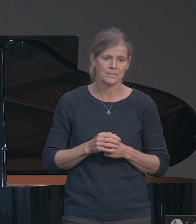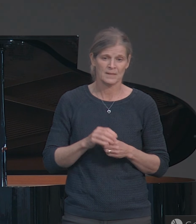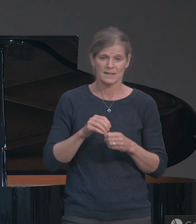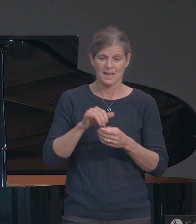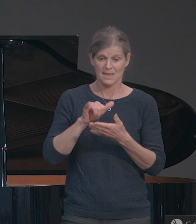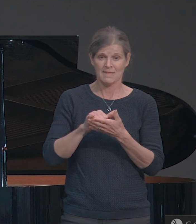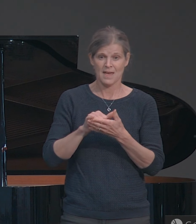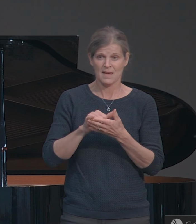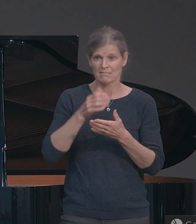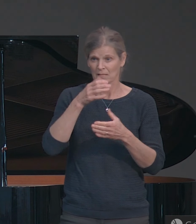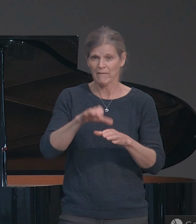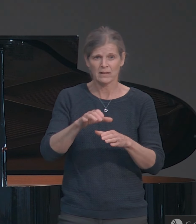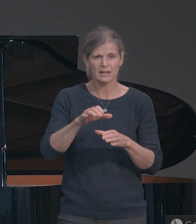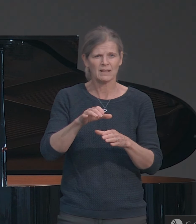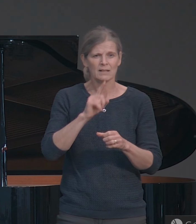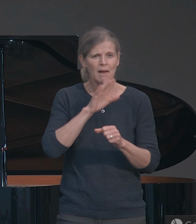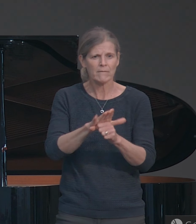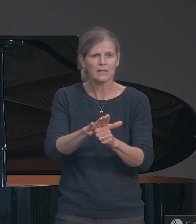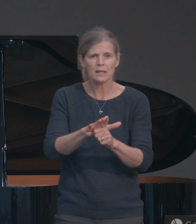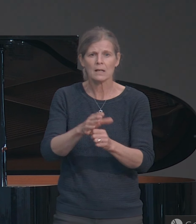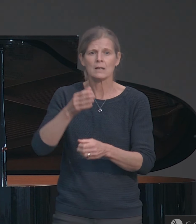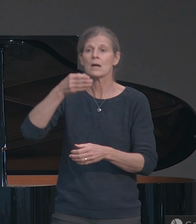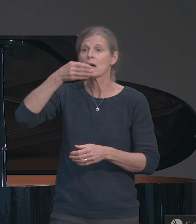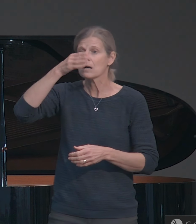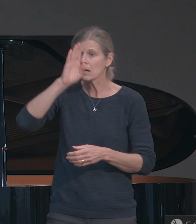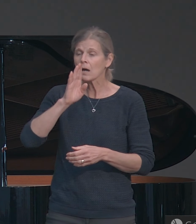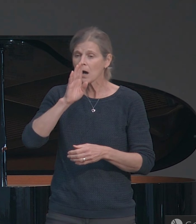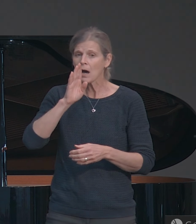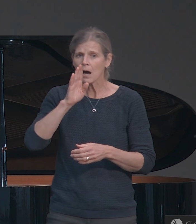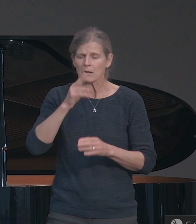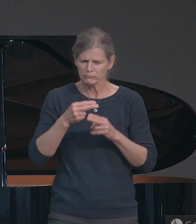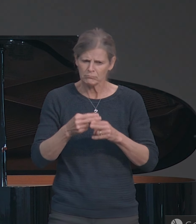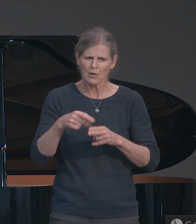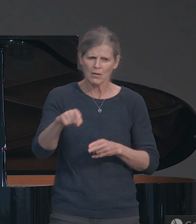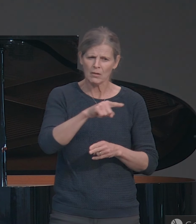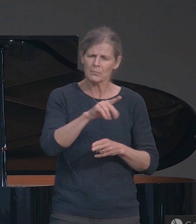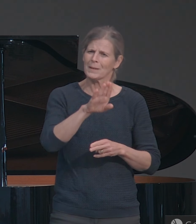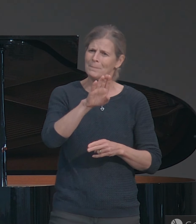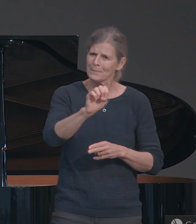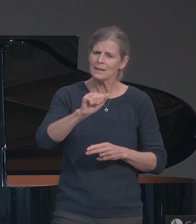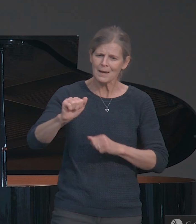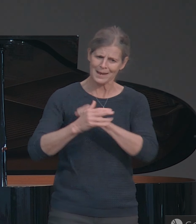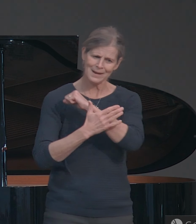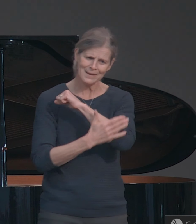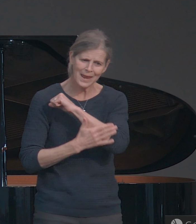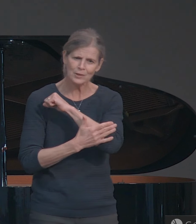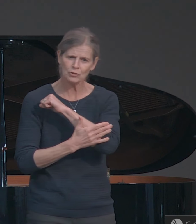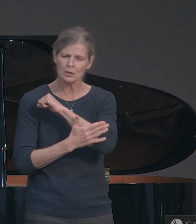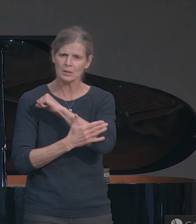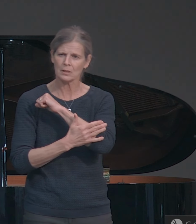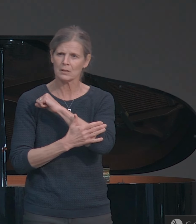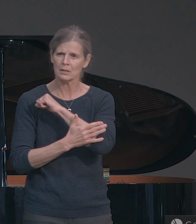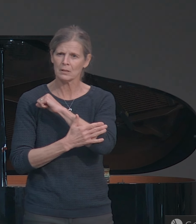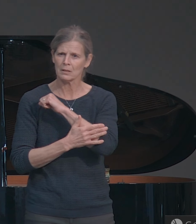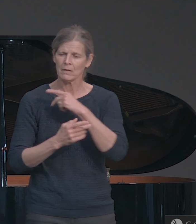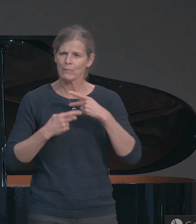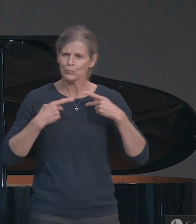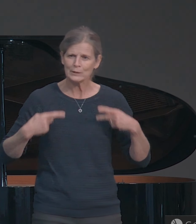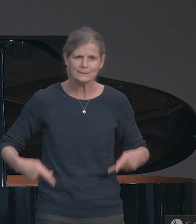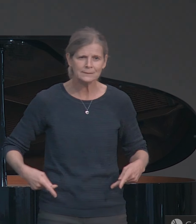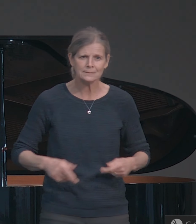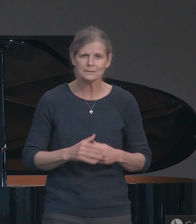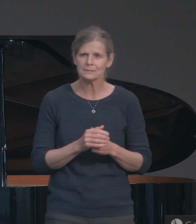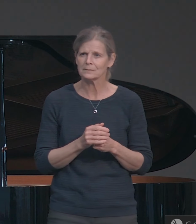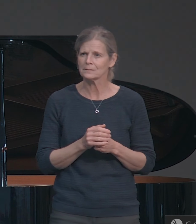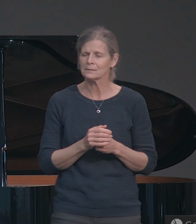In that covenant, God called them to be a nation of priests. He called them